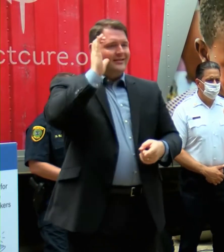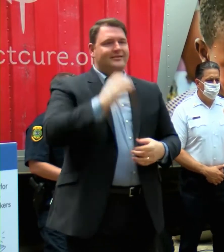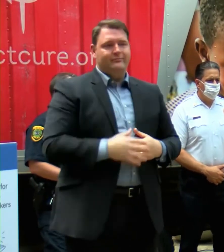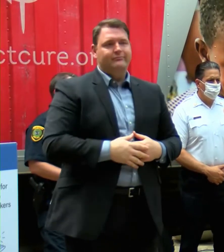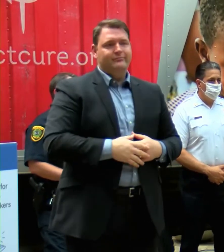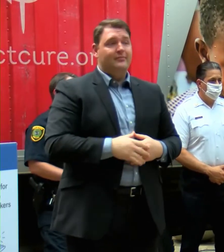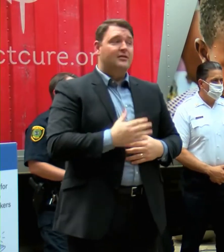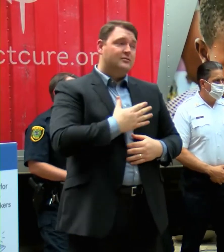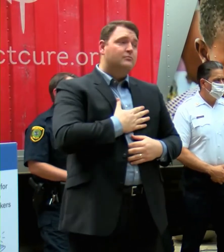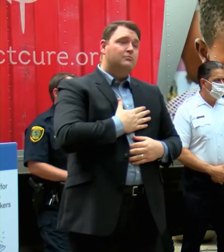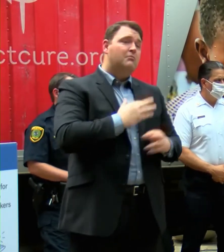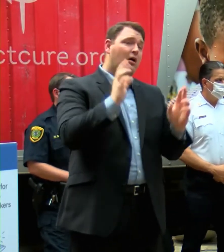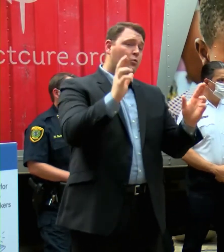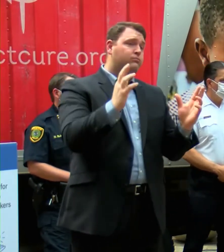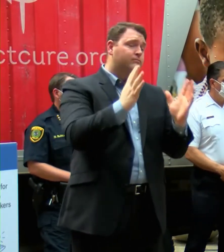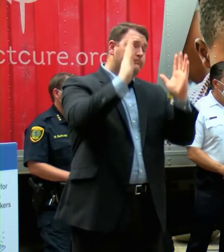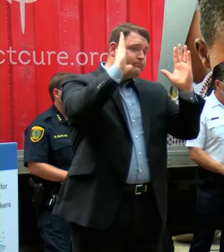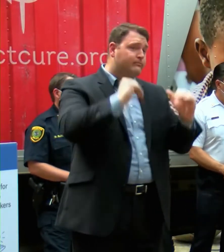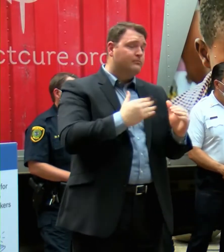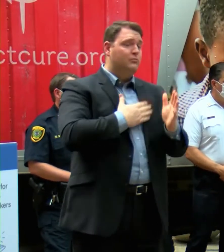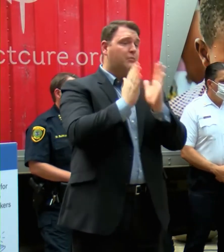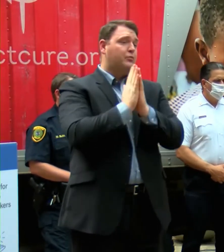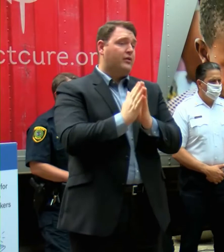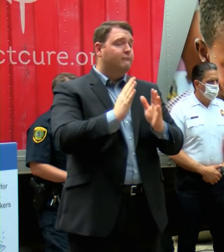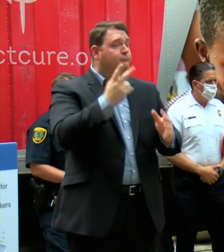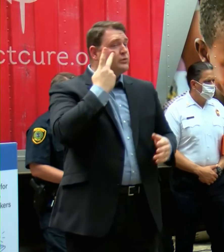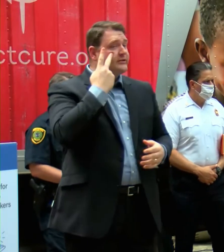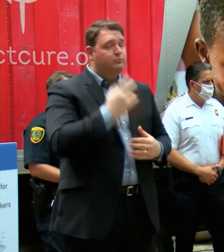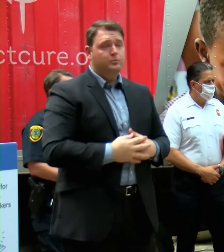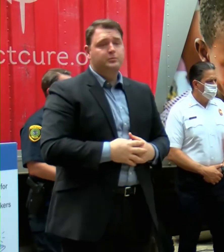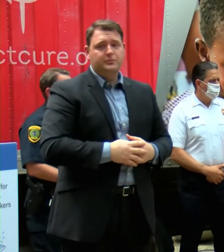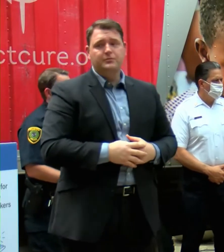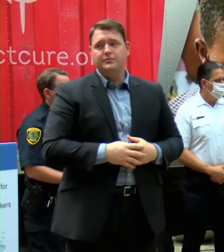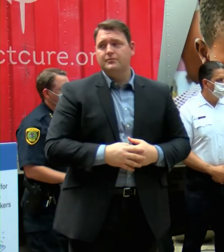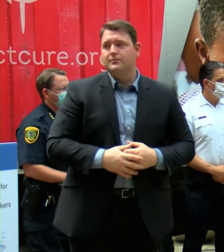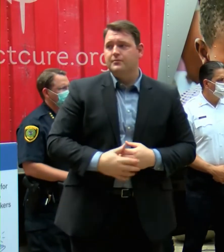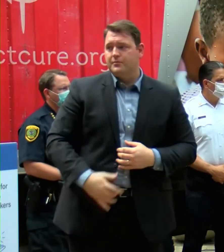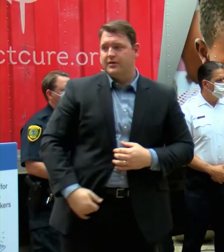we'll see. Okay.